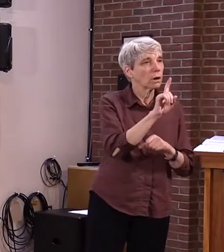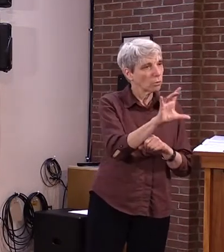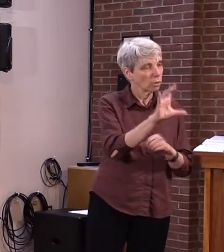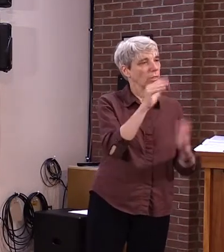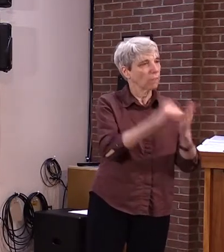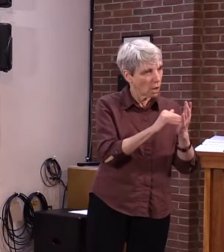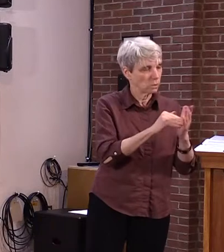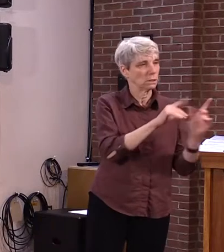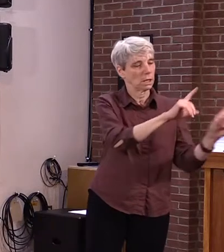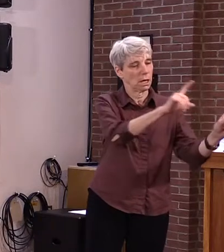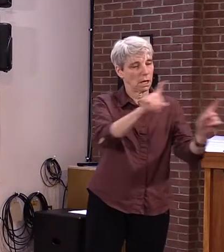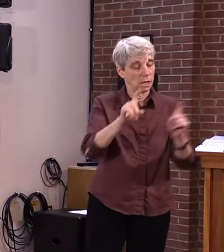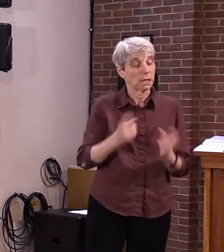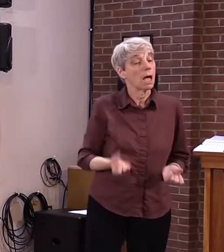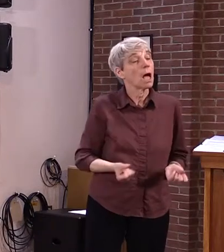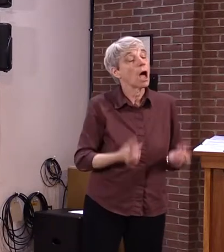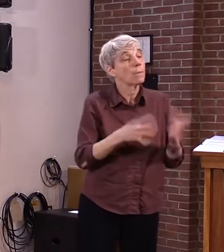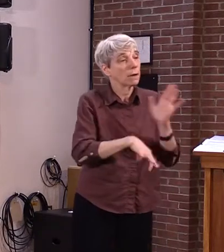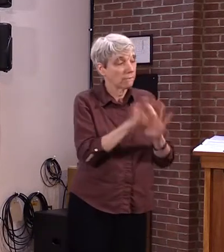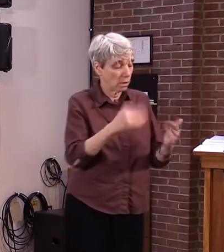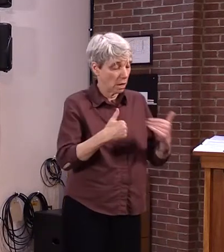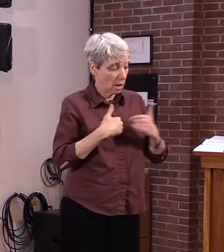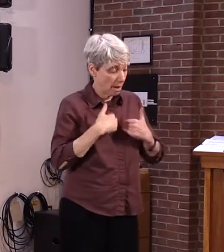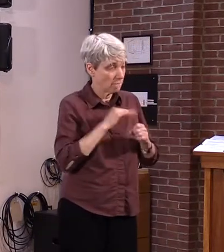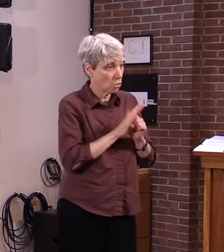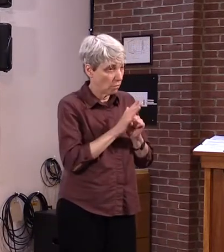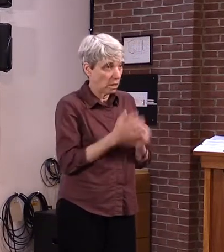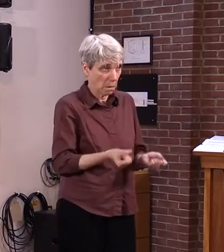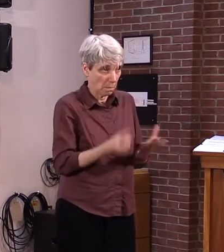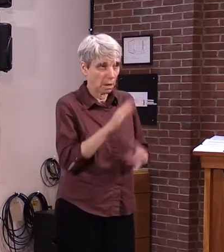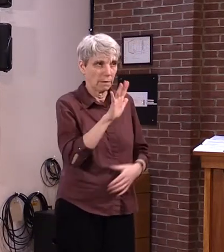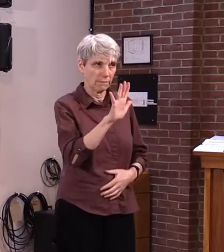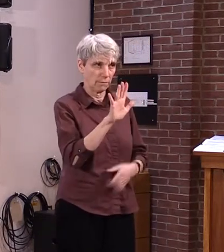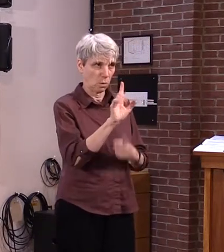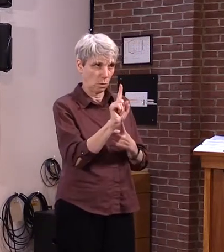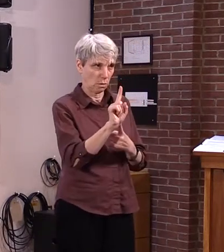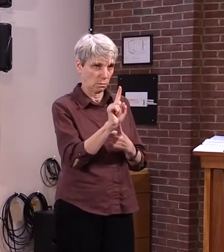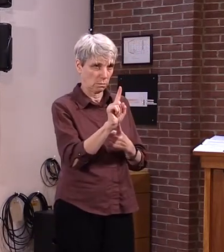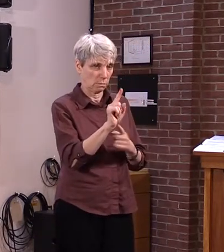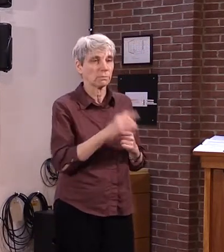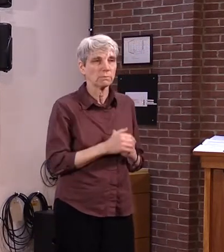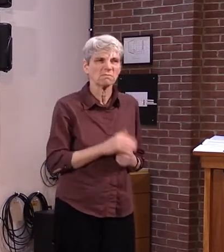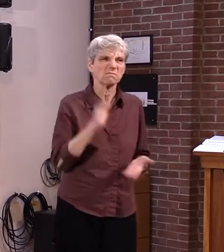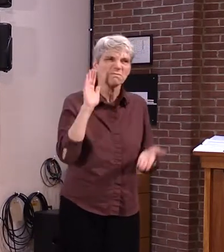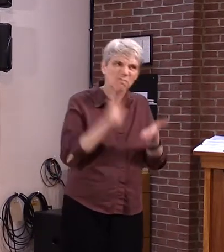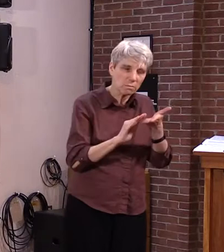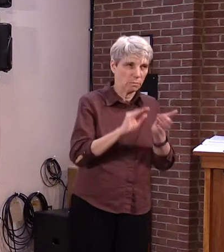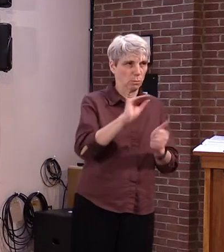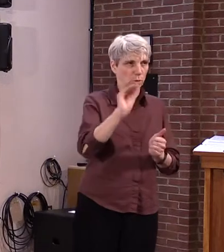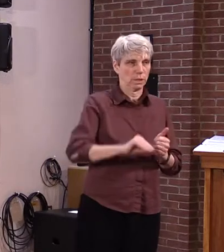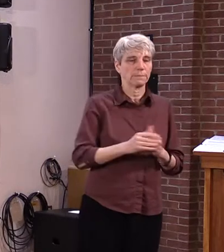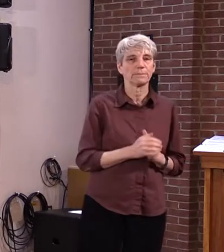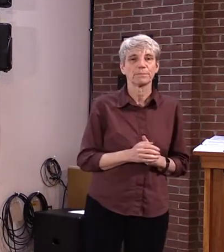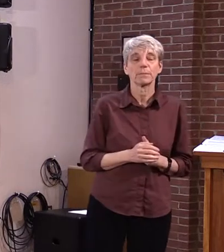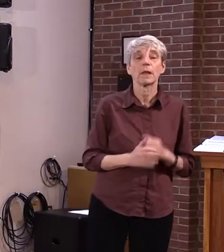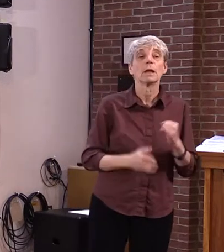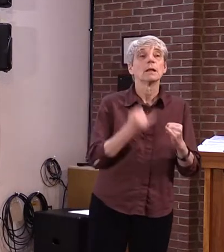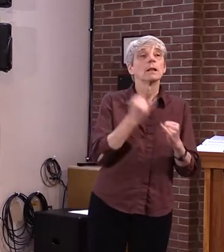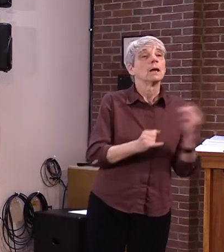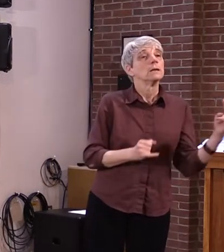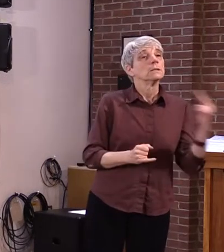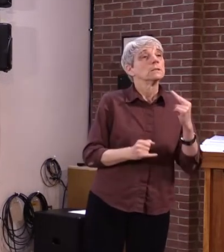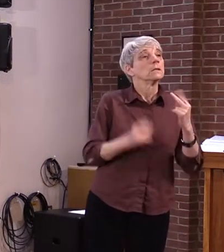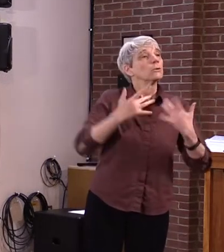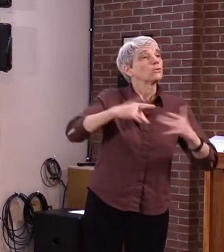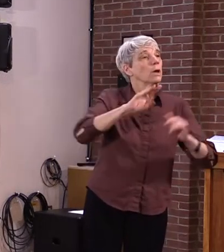51 students impacted with COVID-19. Finally, updating on the travel map, you'll